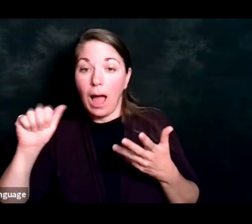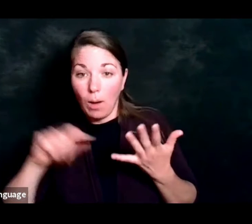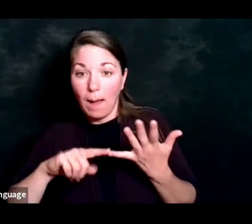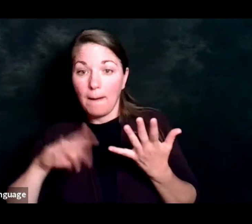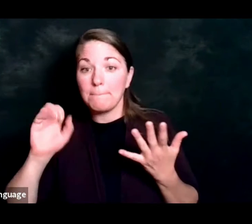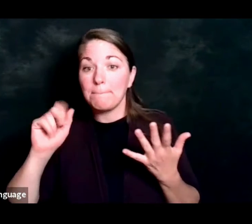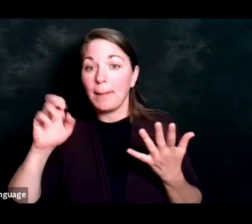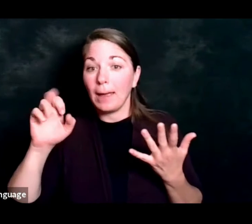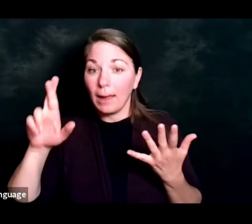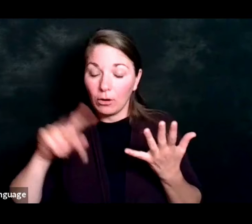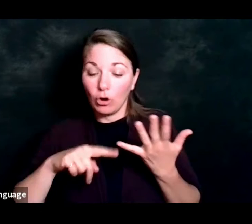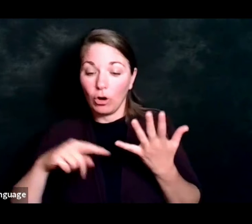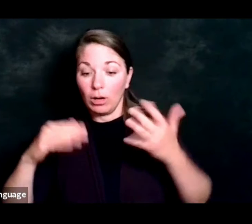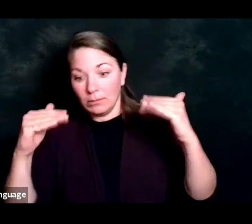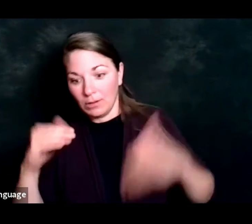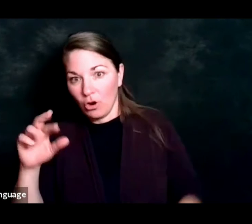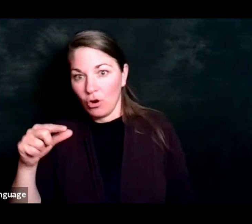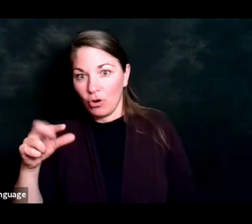Harney, and Malheur.